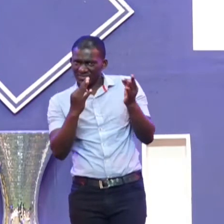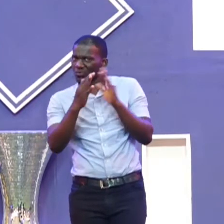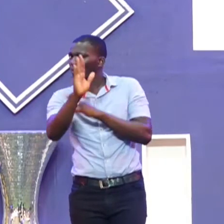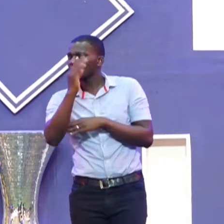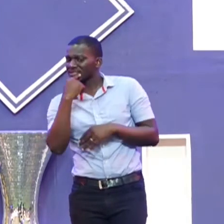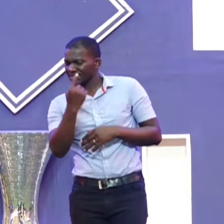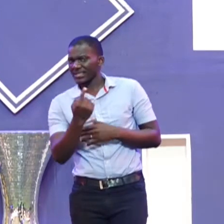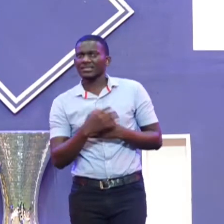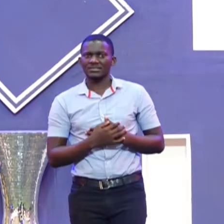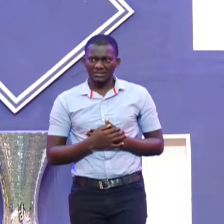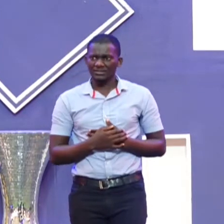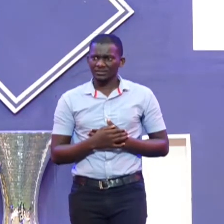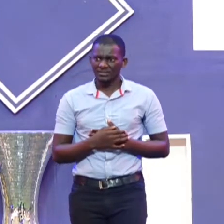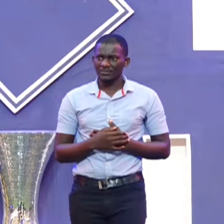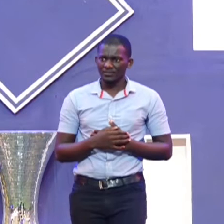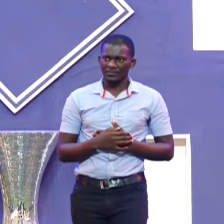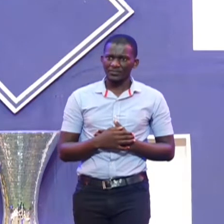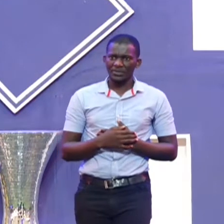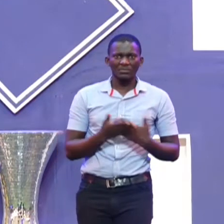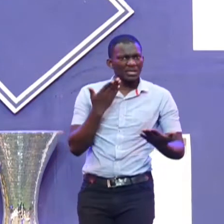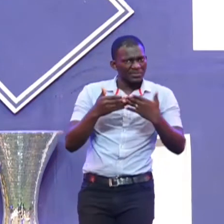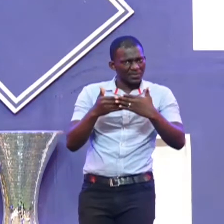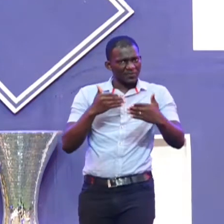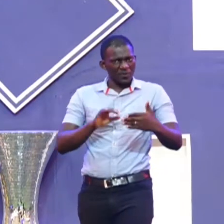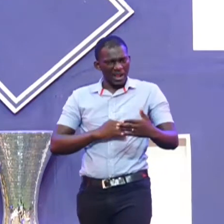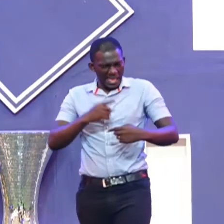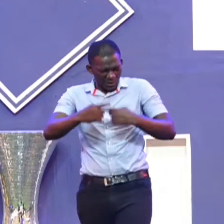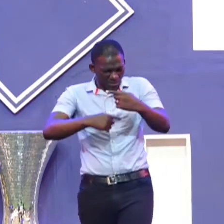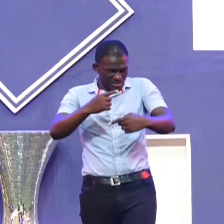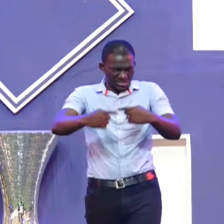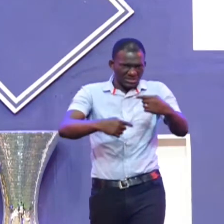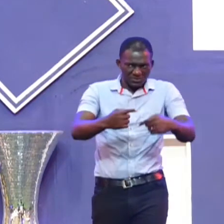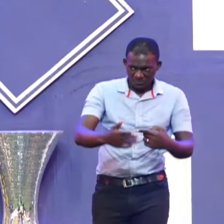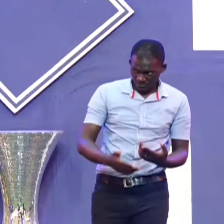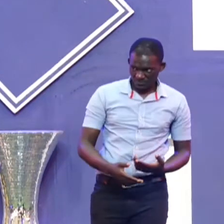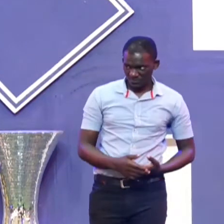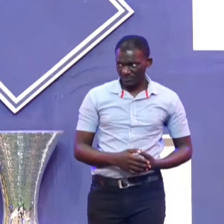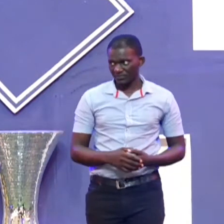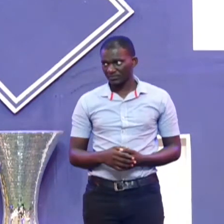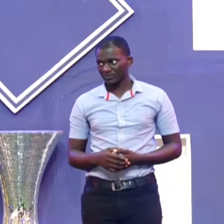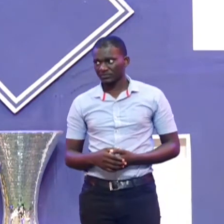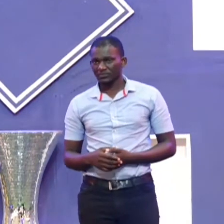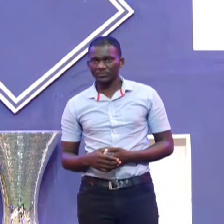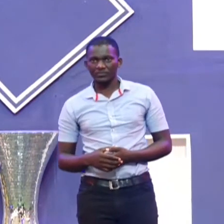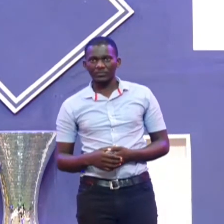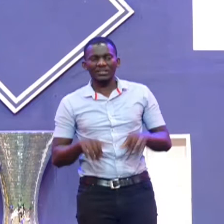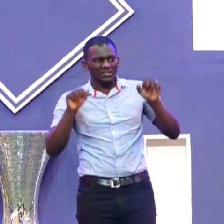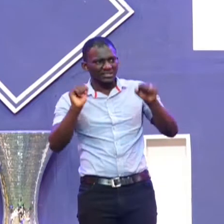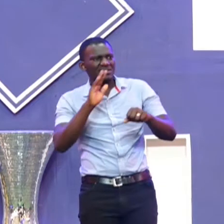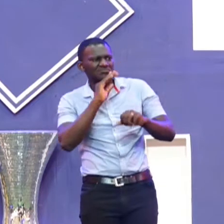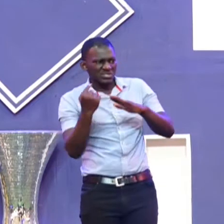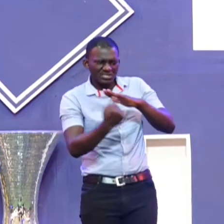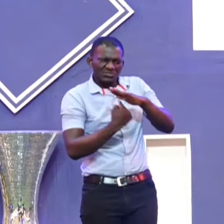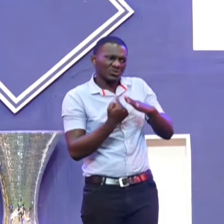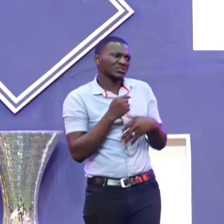is something that the Lord is osanga nga sinaba kweyongerayo nyo could be even if before I go far eyinza kubanga mbeera nene